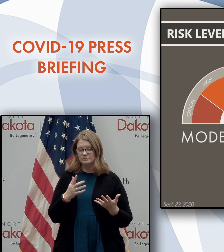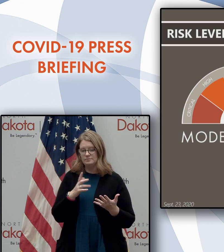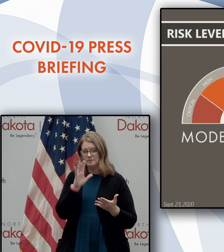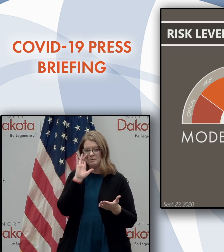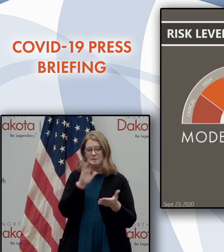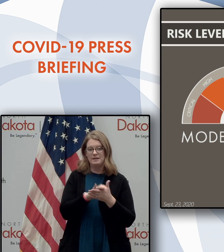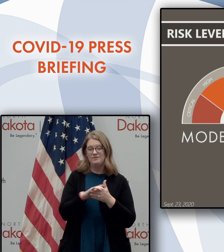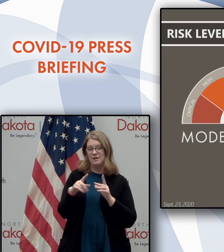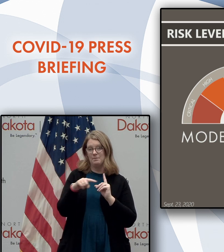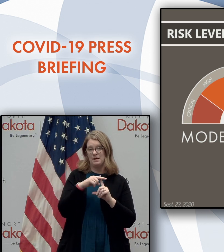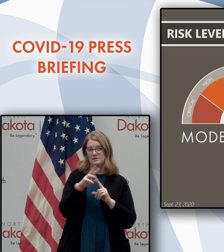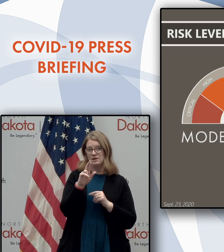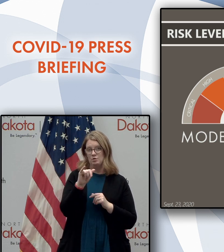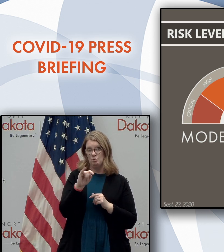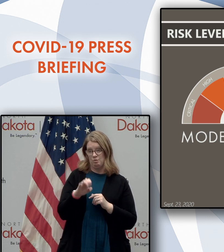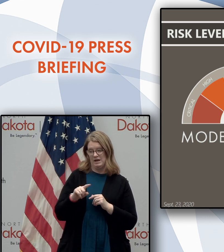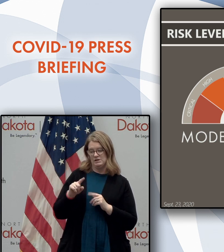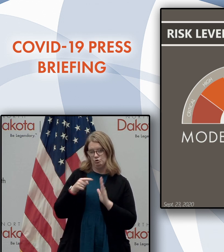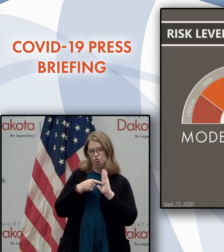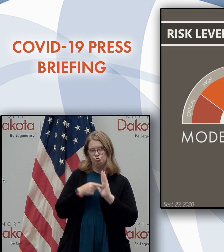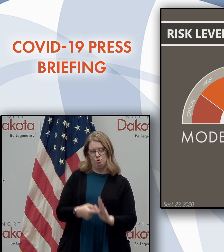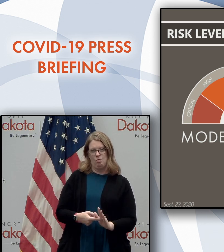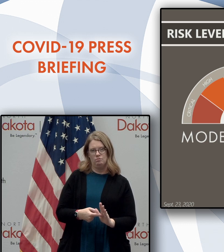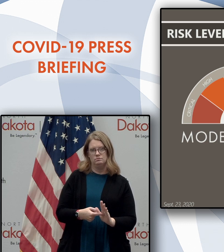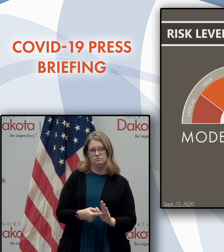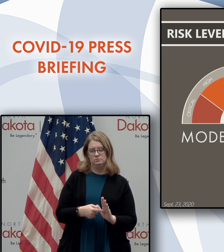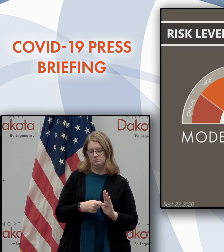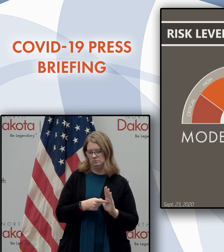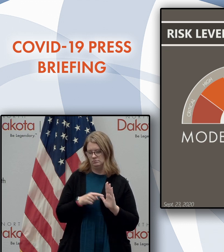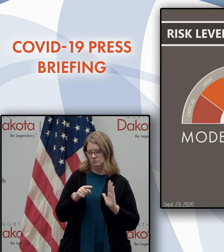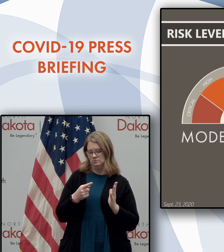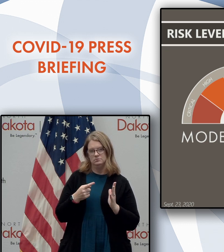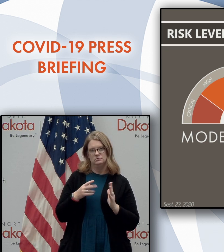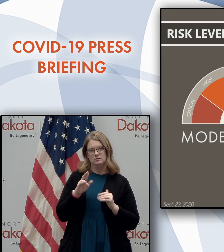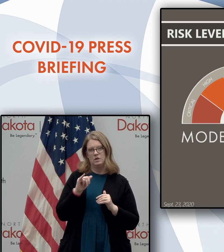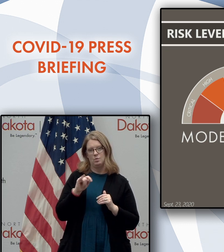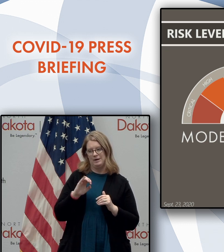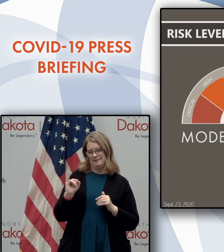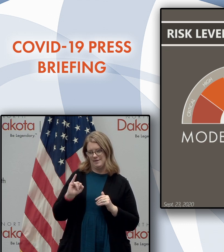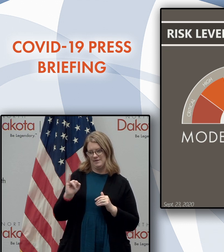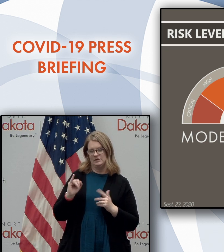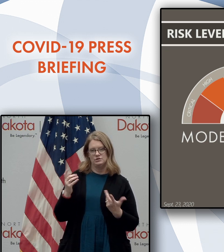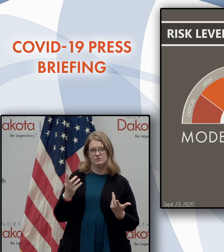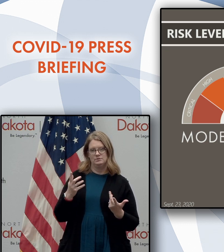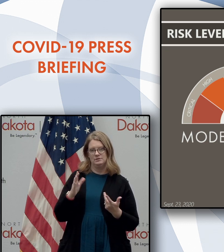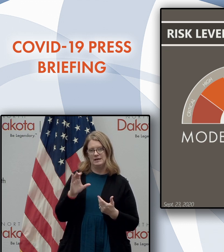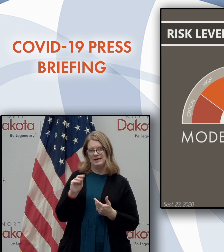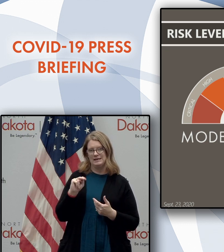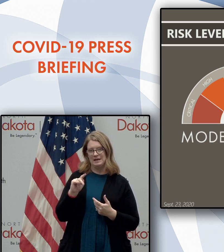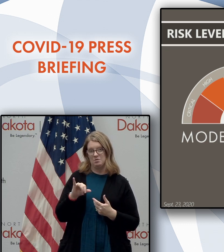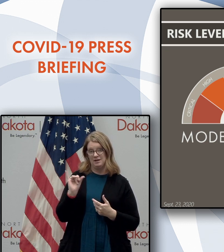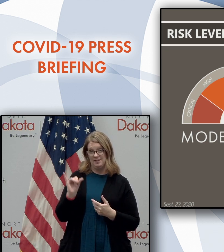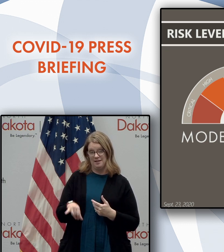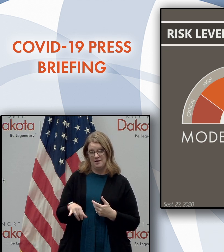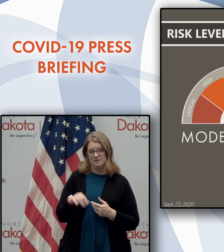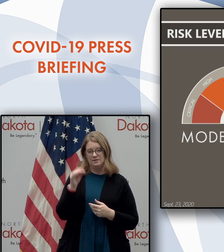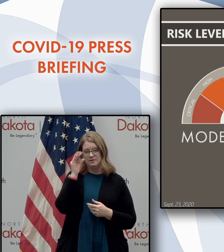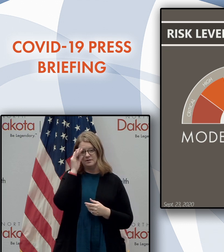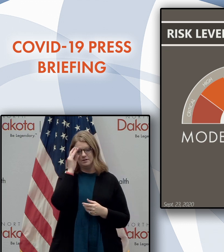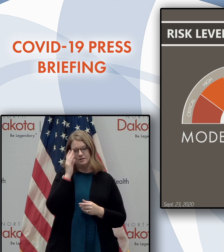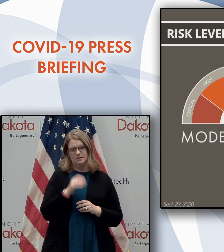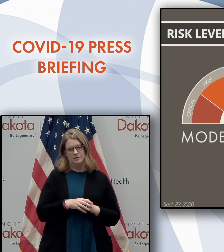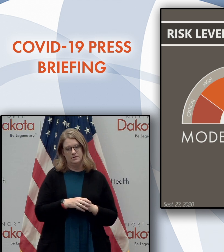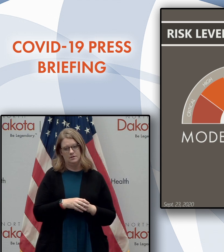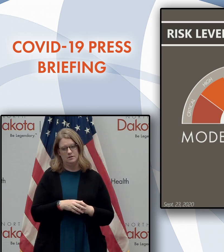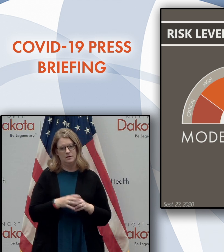that the positivity rates are a reflection of the rate of infection in that county. There are a number